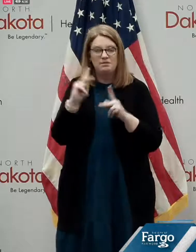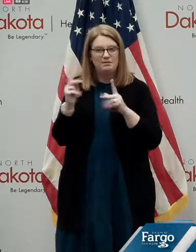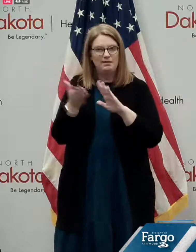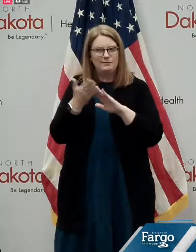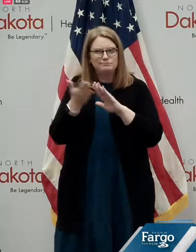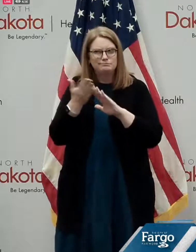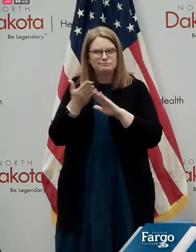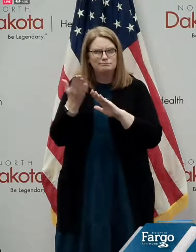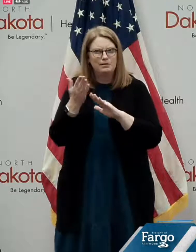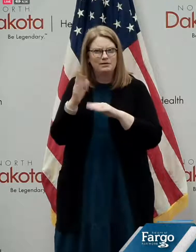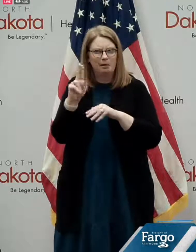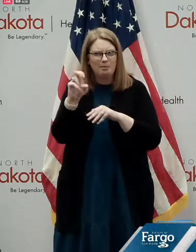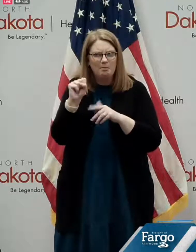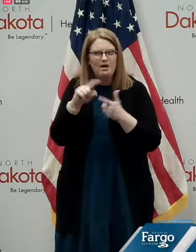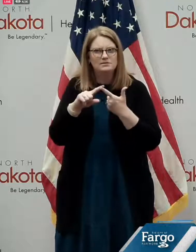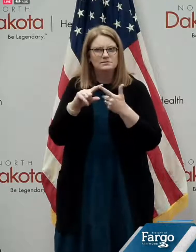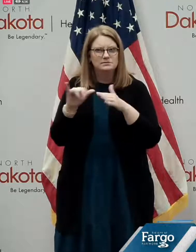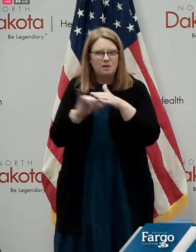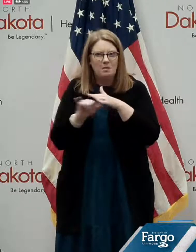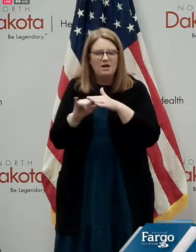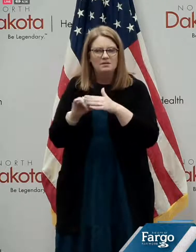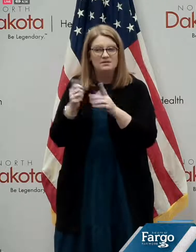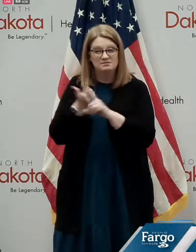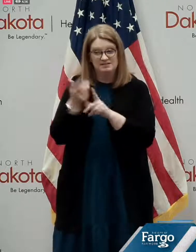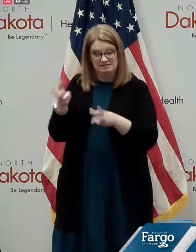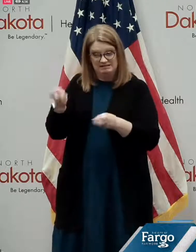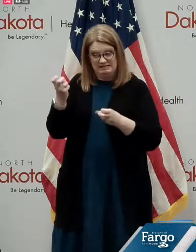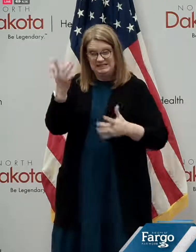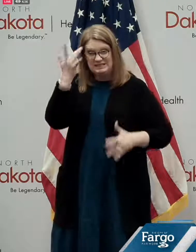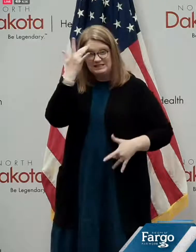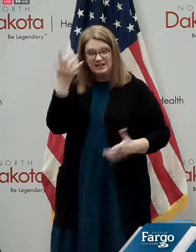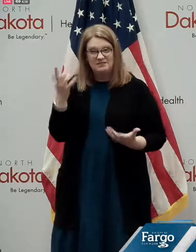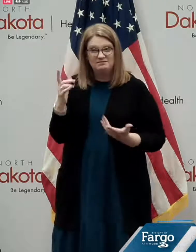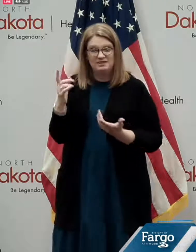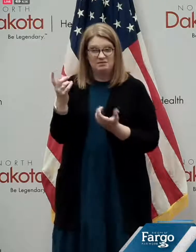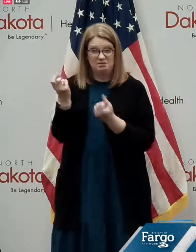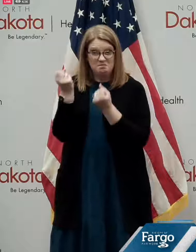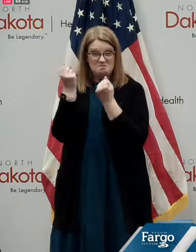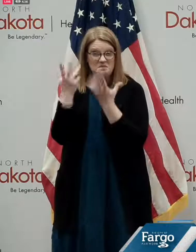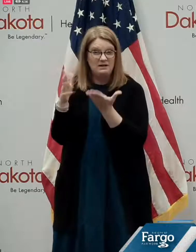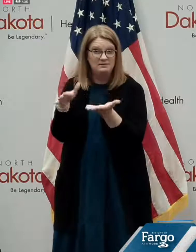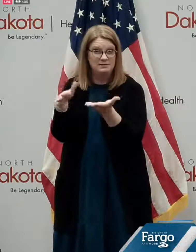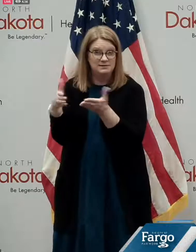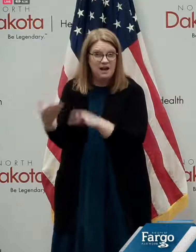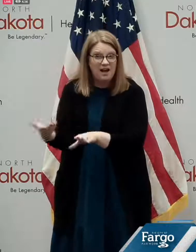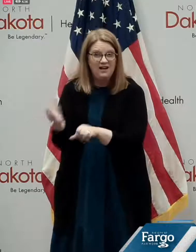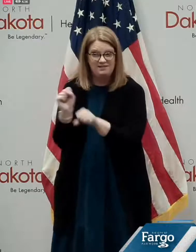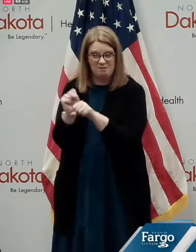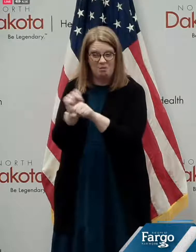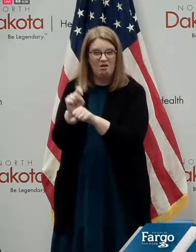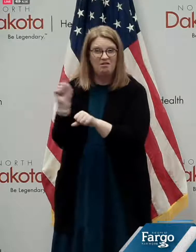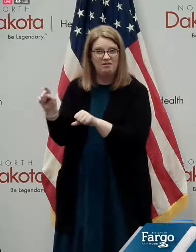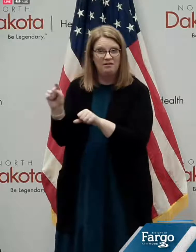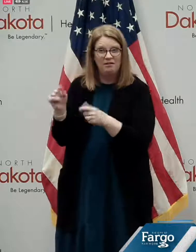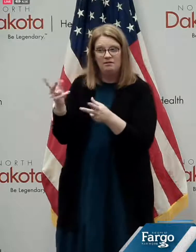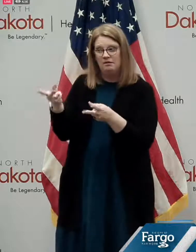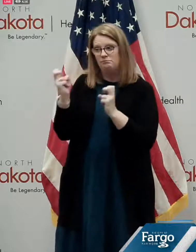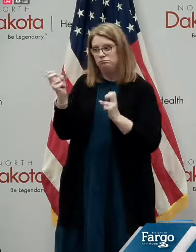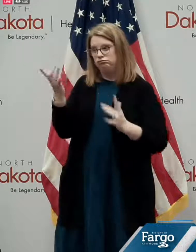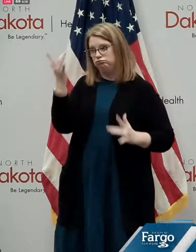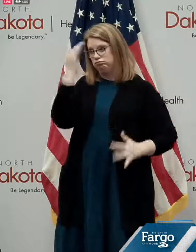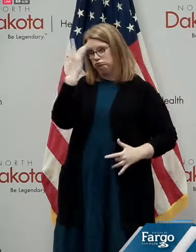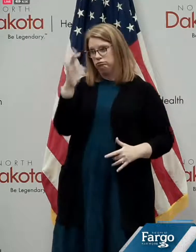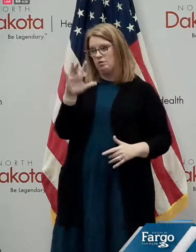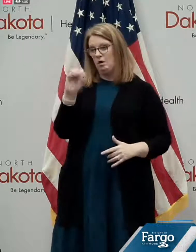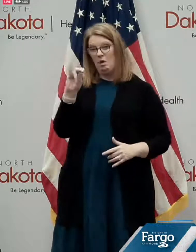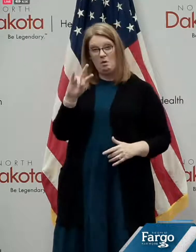and many that died. I think hundreds that died that were transit workers. There were people that came down with COVID in New York City.